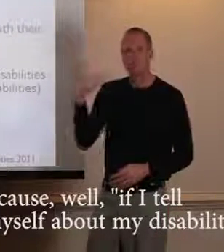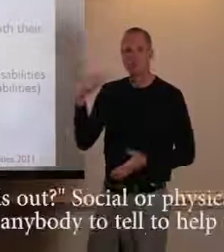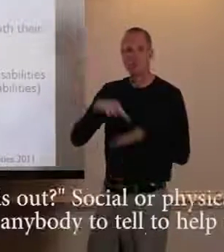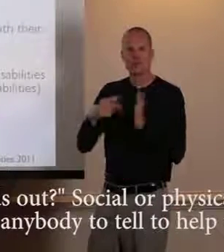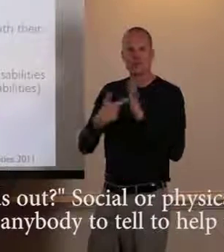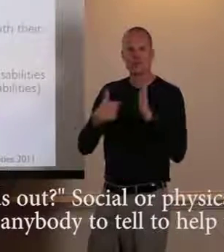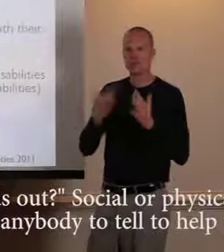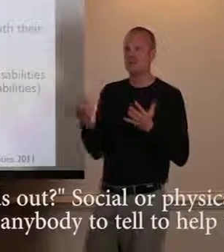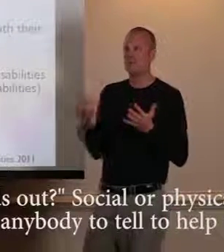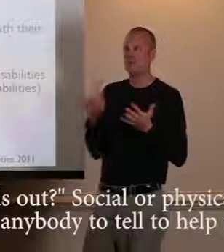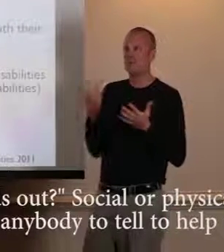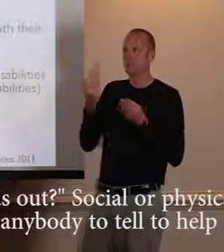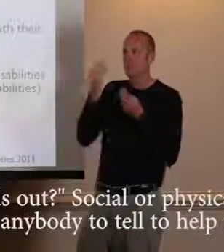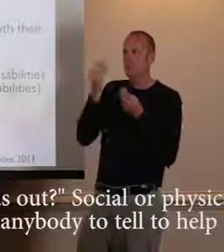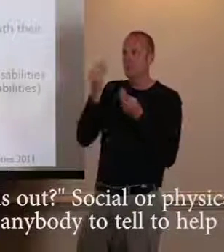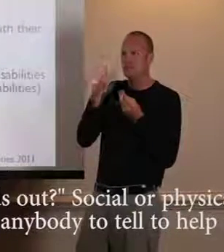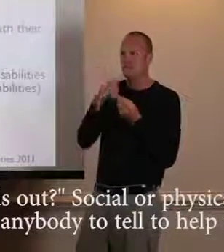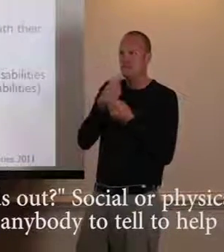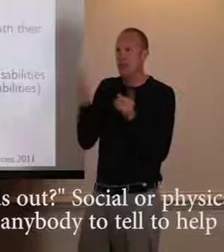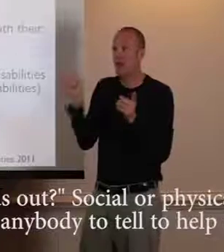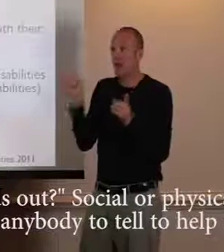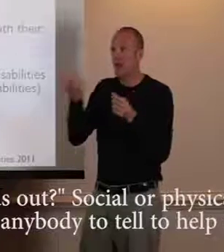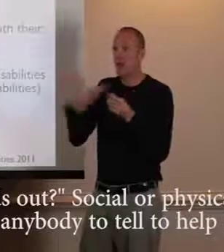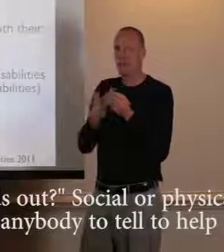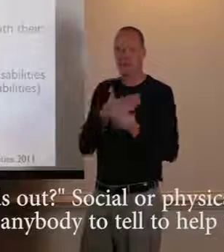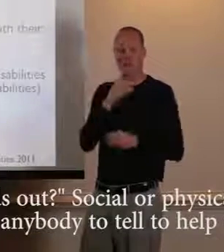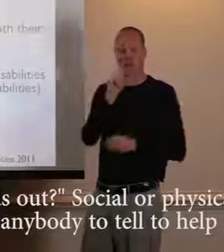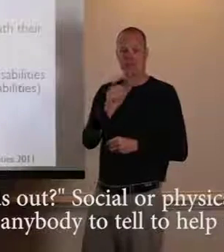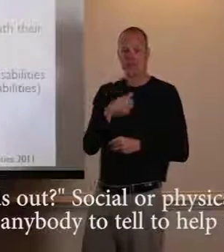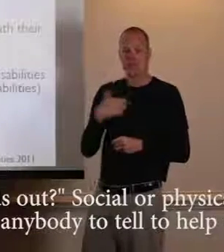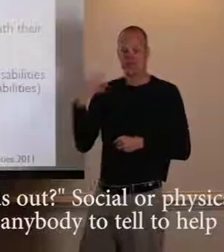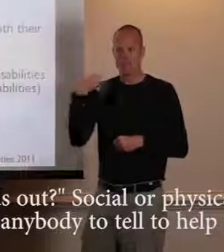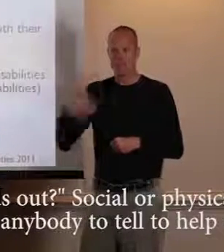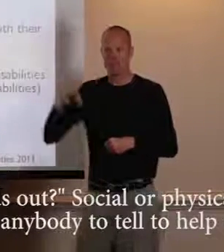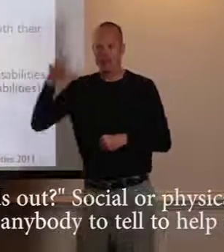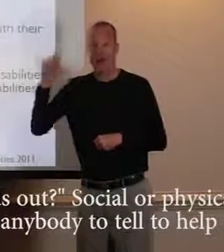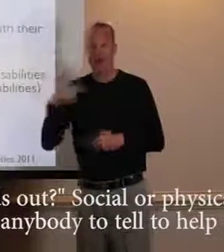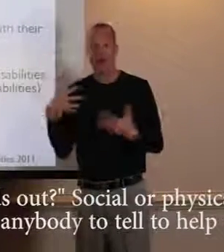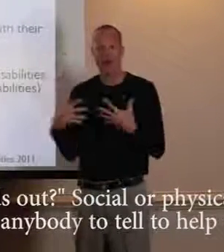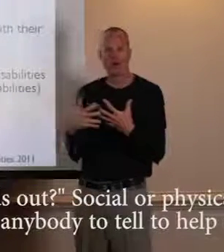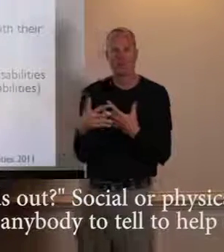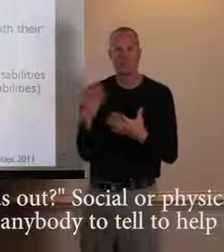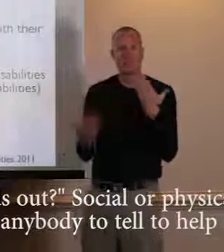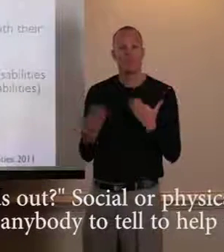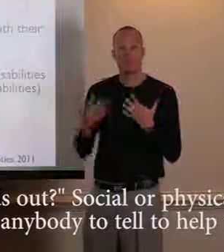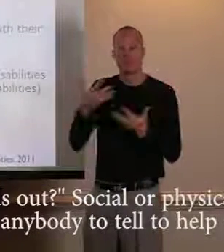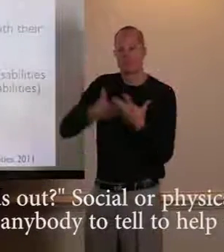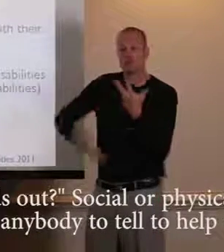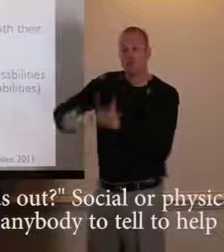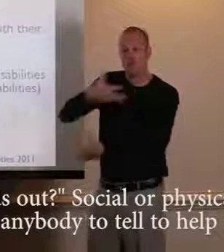and now what if my boss finds out? Social or physical isolation. They may not have anybody